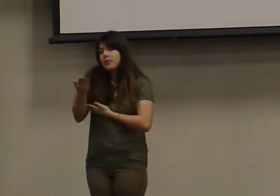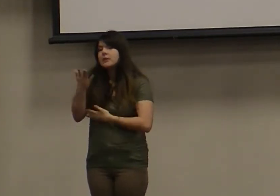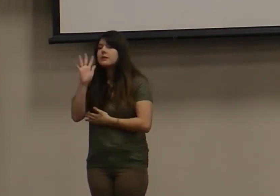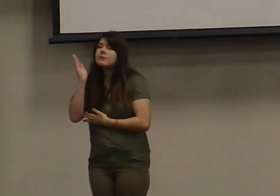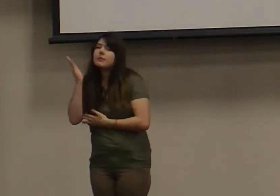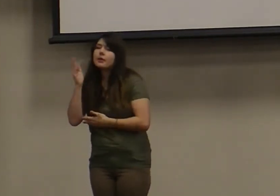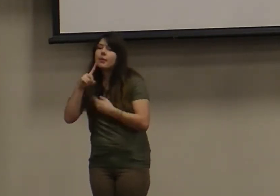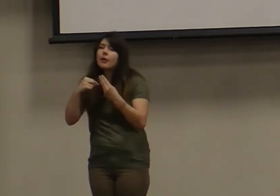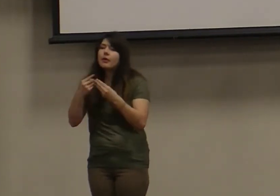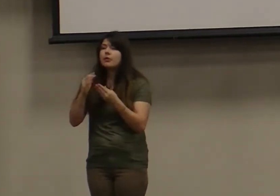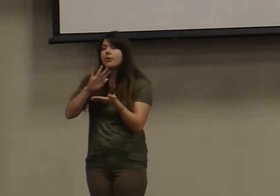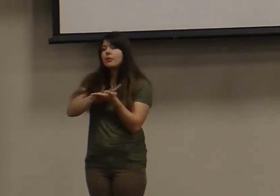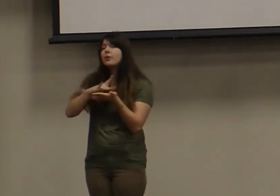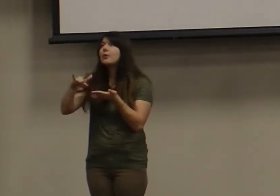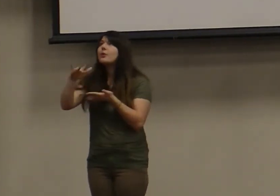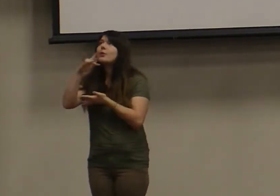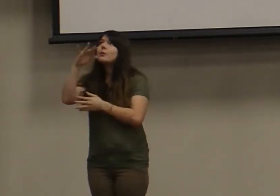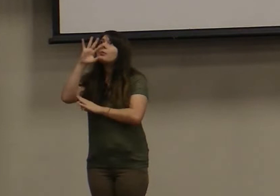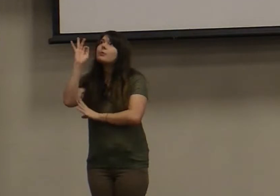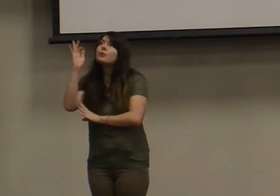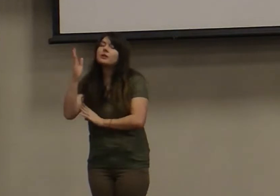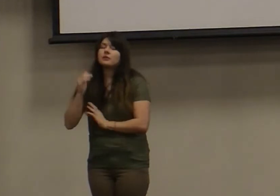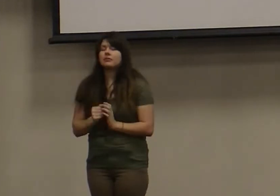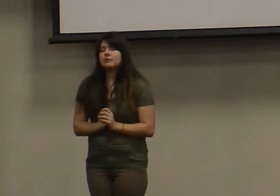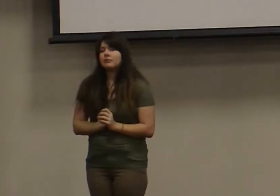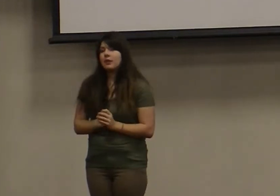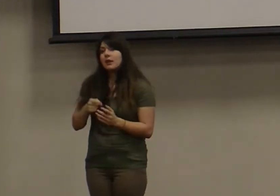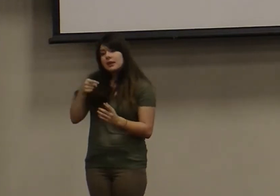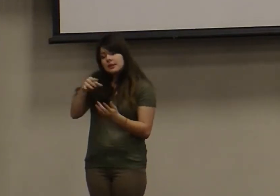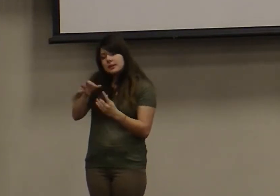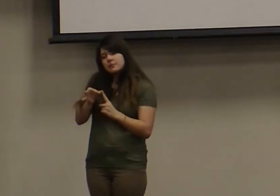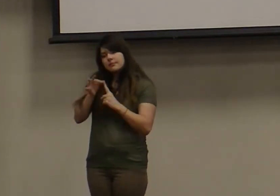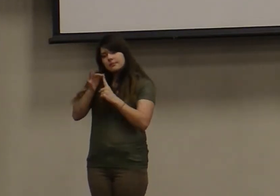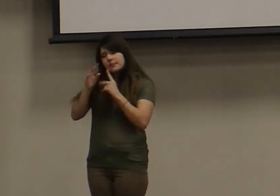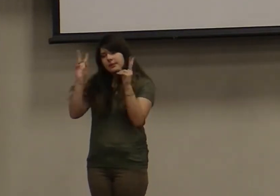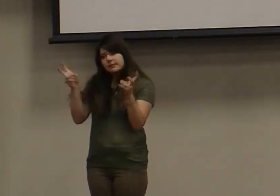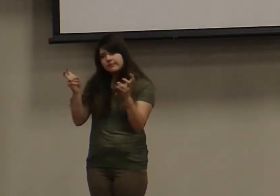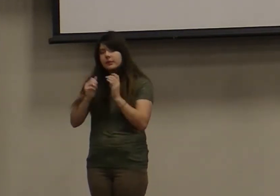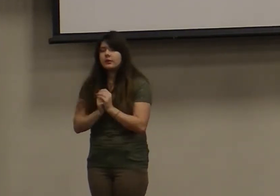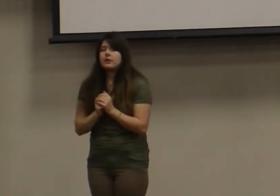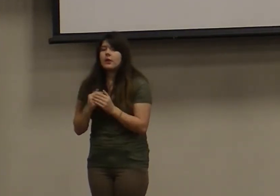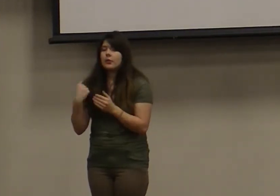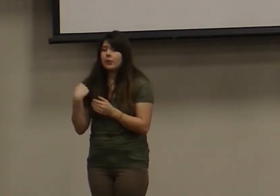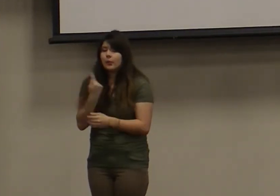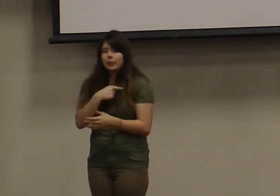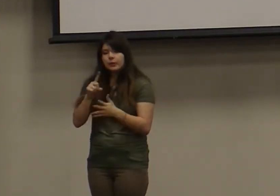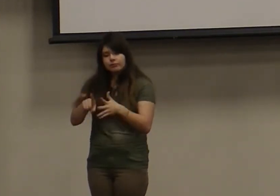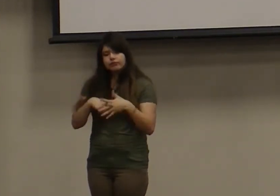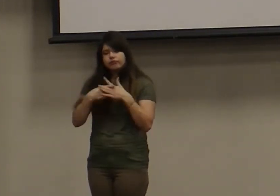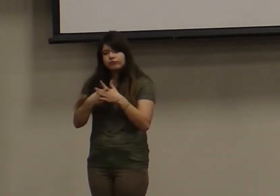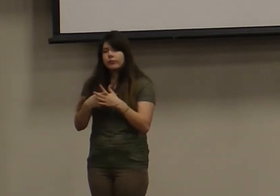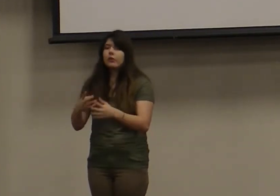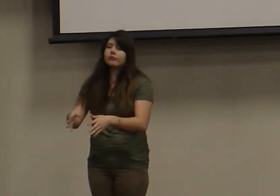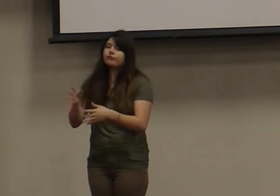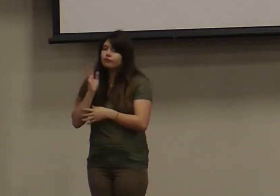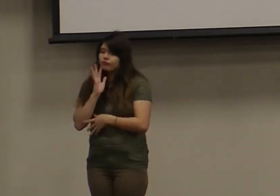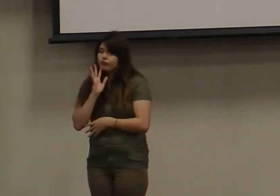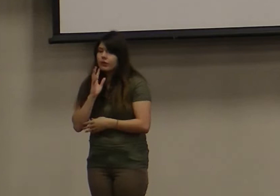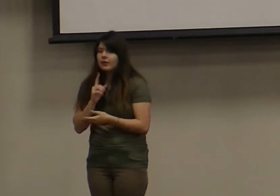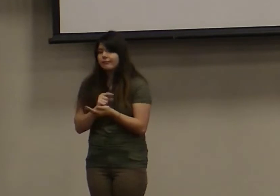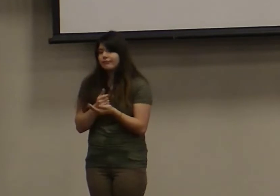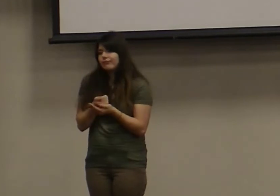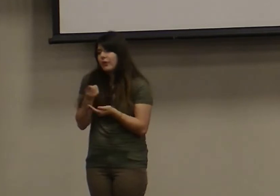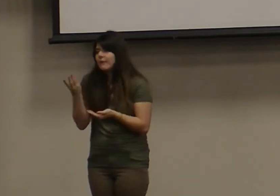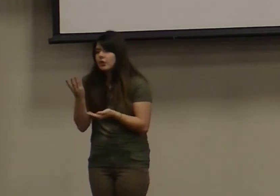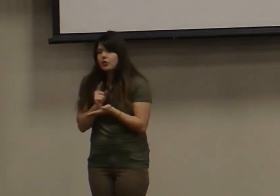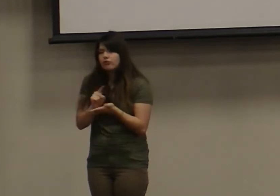the glory of preaching. This specific series, as we've been talking about it over the last